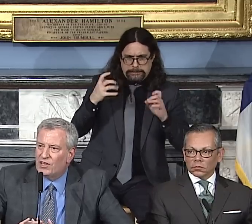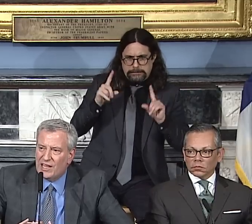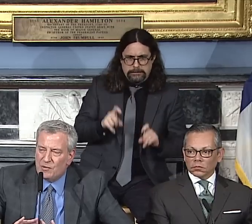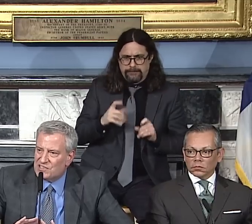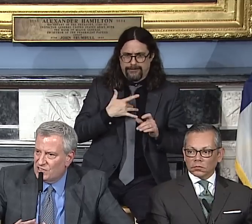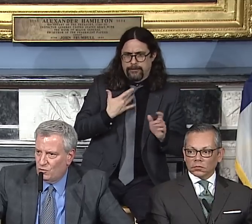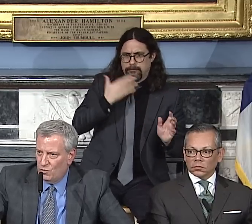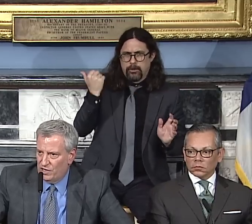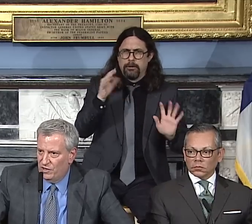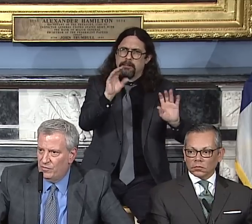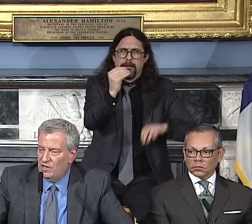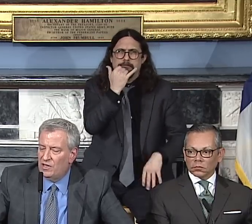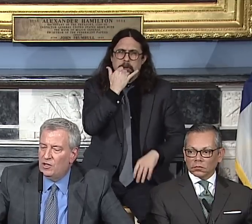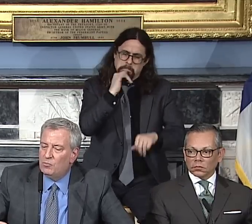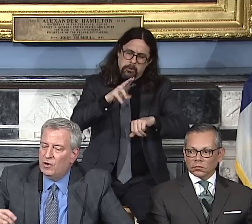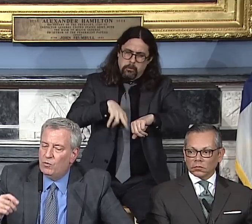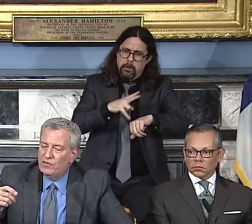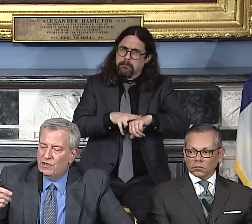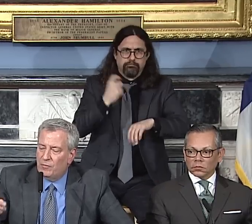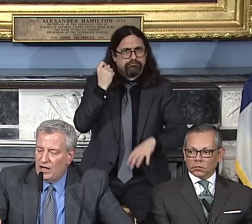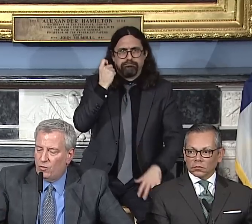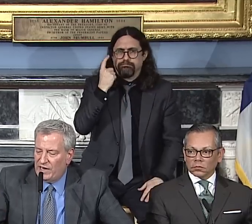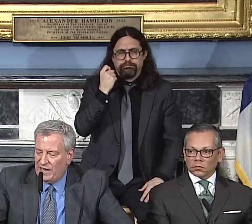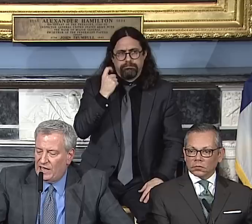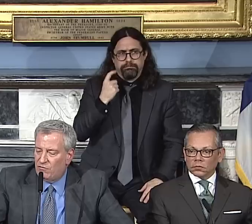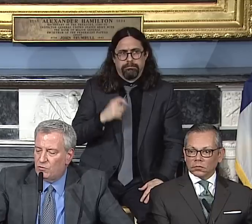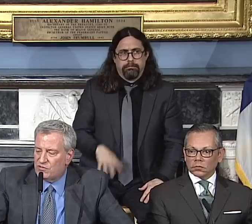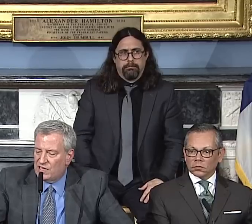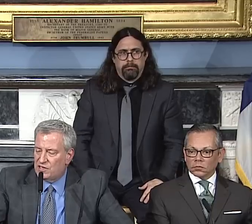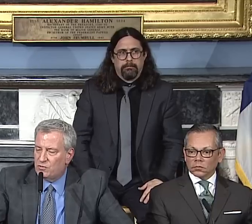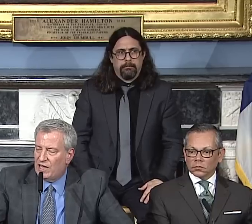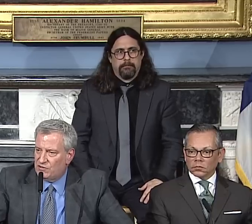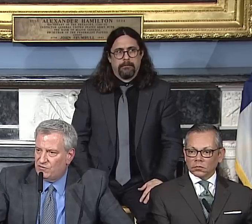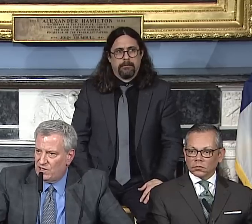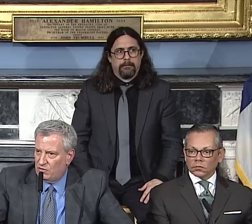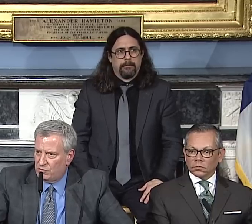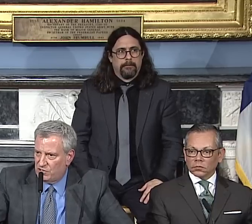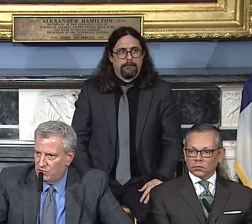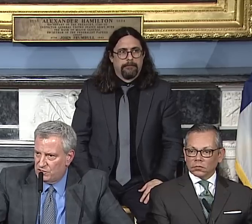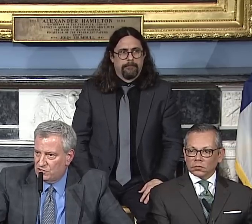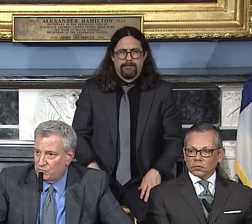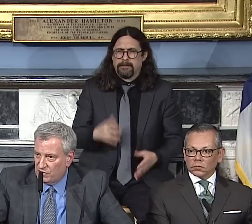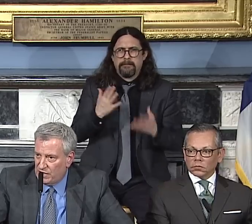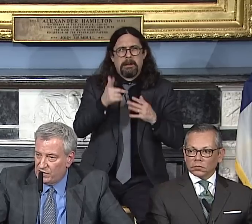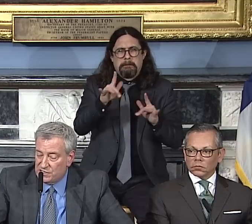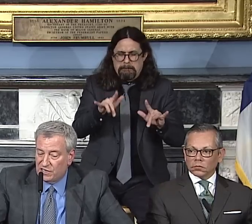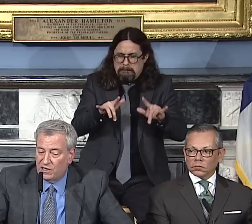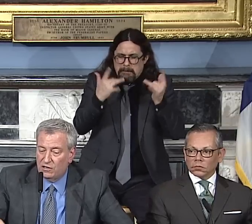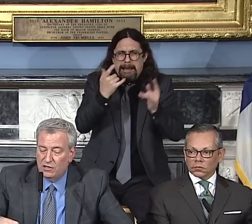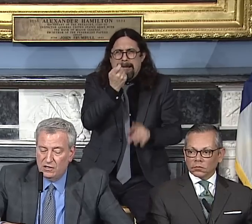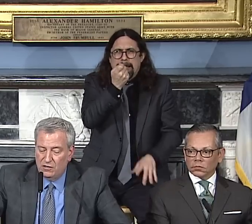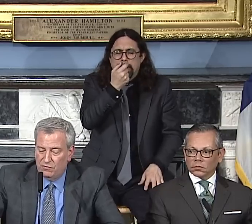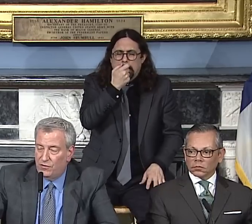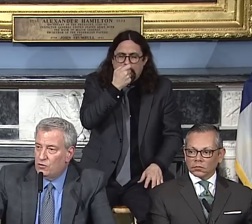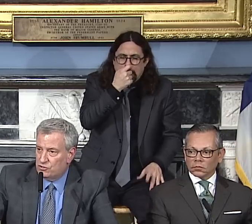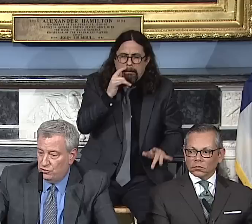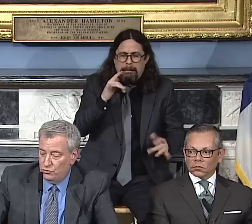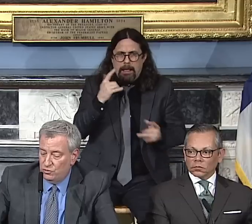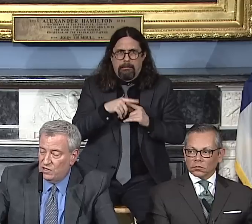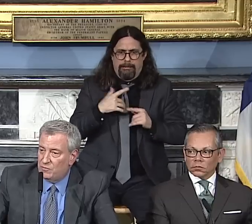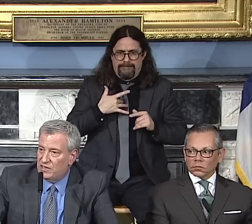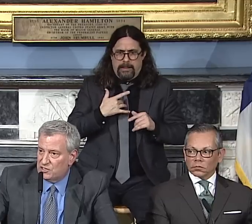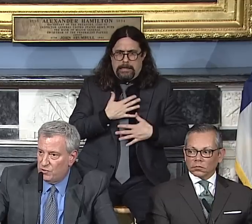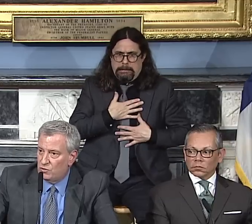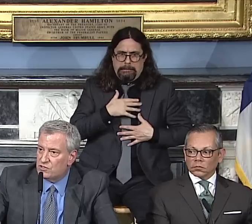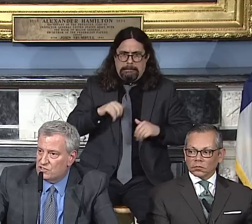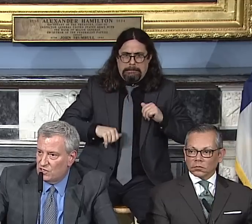I don't blame a single one of them. But with the amount we have, what we've said is we have to follow the priorities. So the priorities are folks